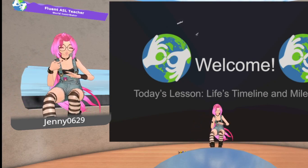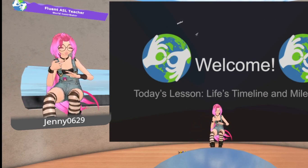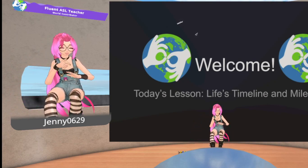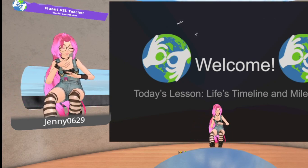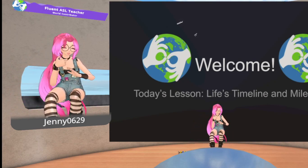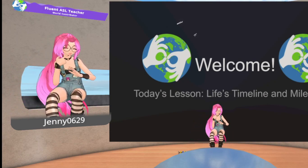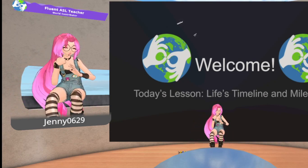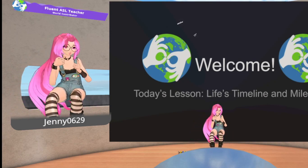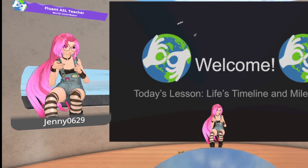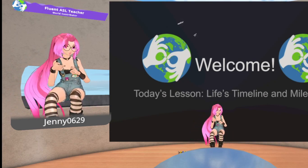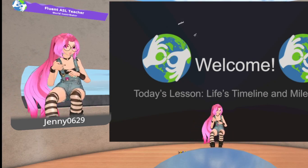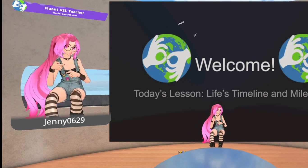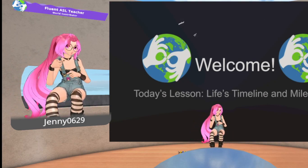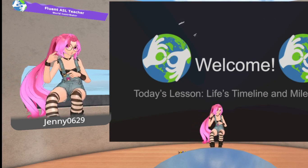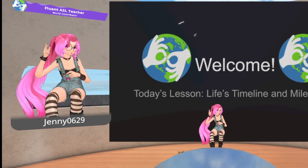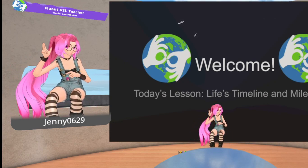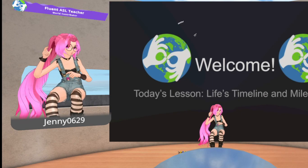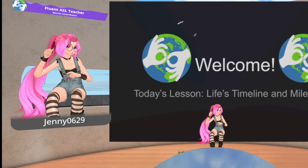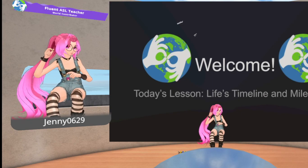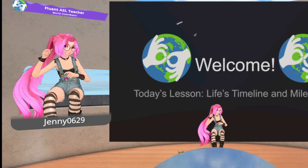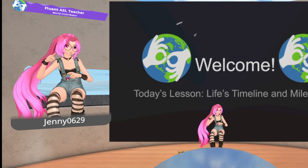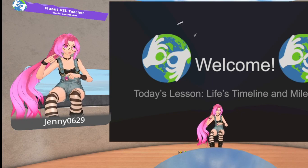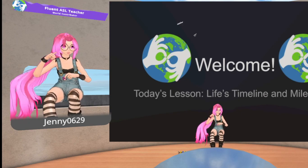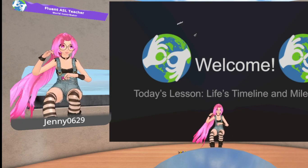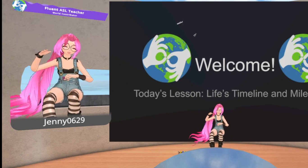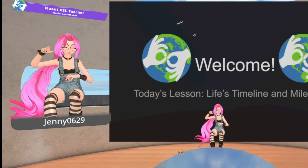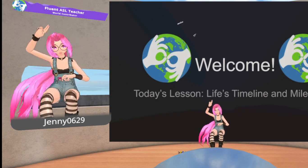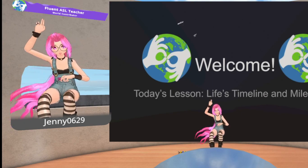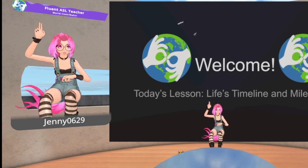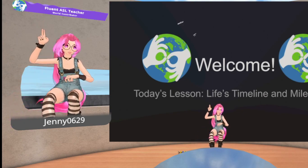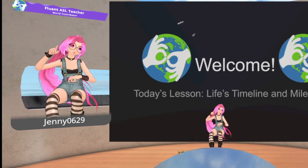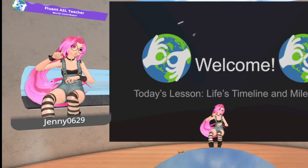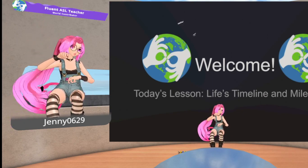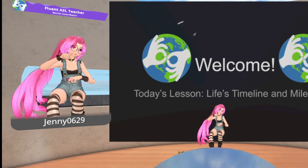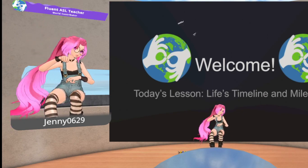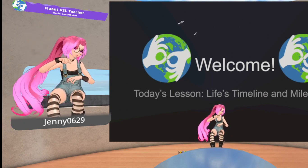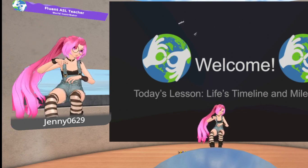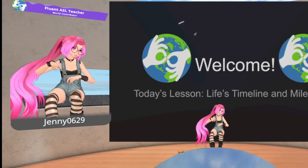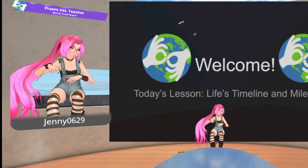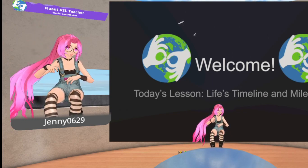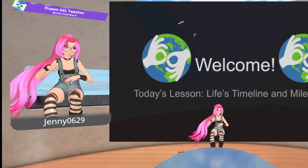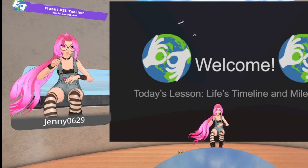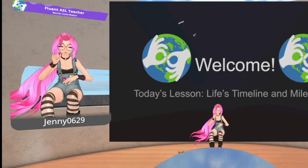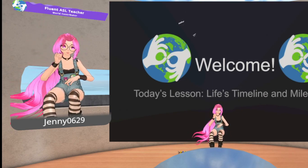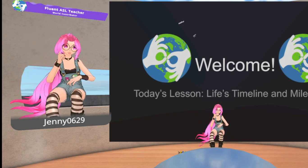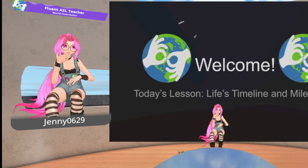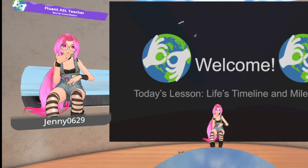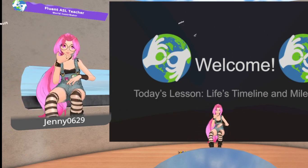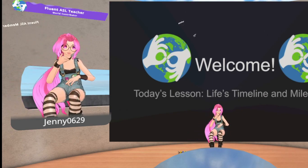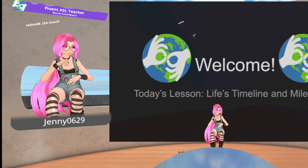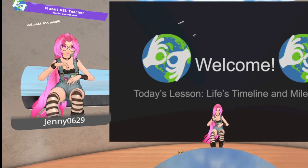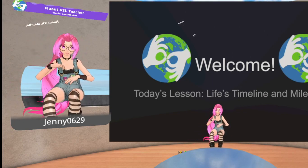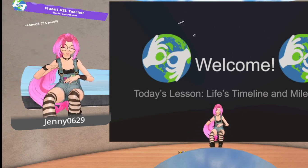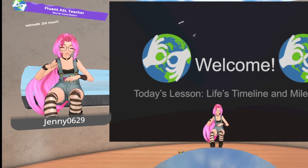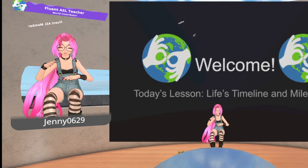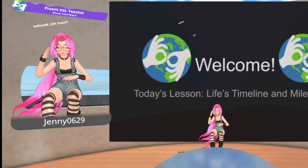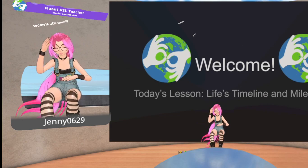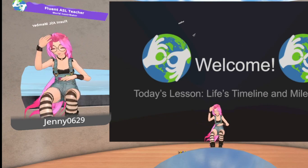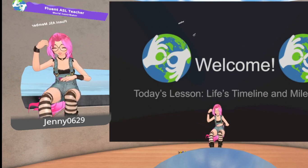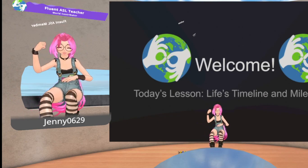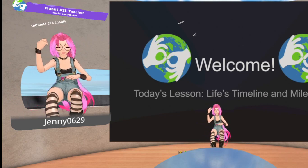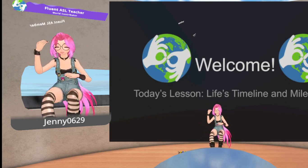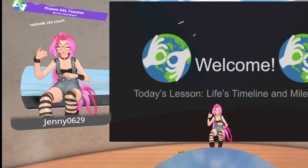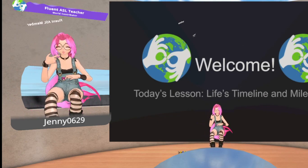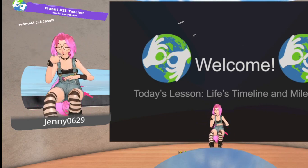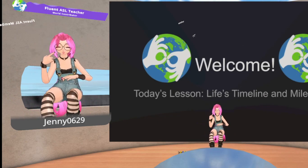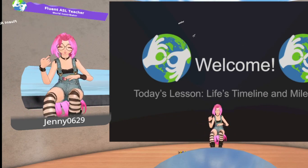say anything that you wouldn't want somebody to say to you. So I never want to hear anything like, well, that's a stupid question, or that's a silly mistake, or oh